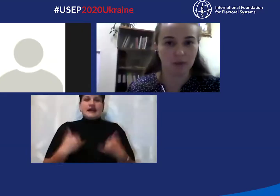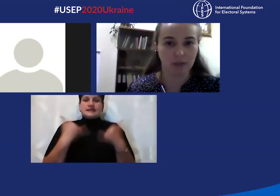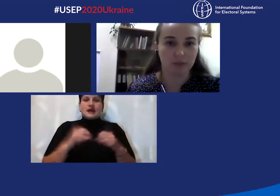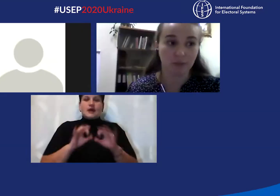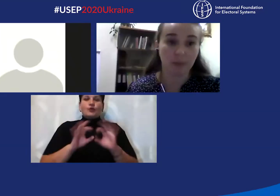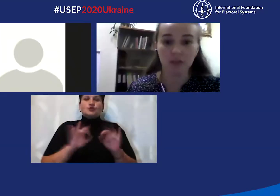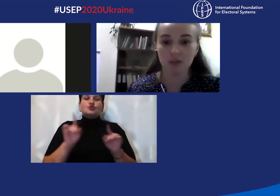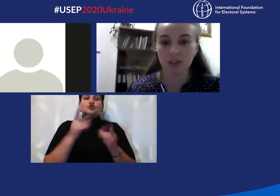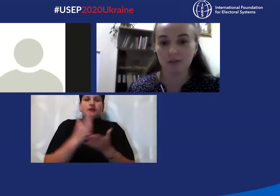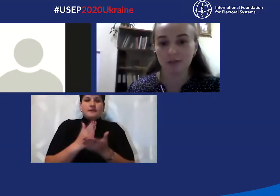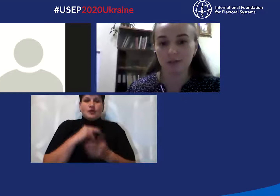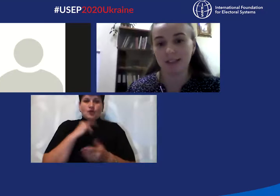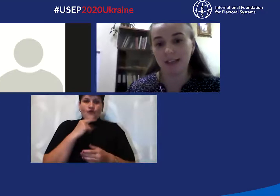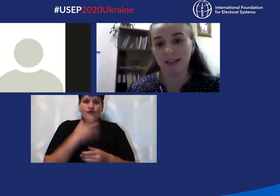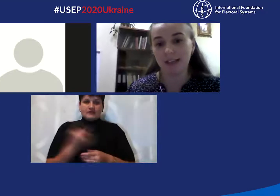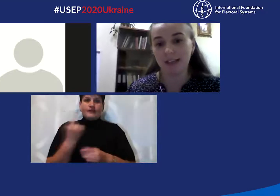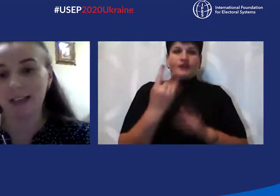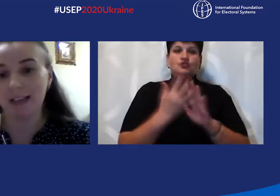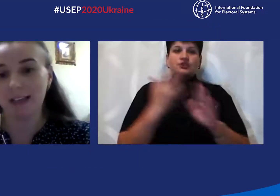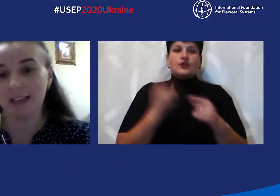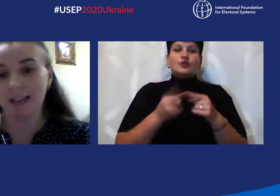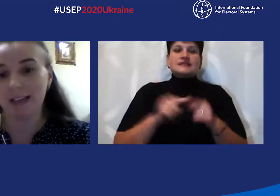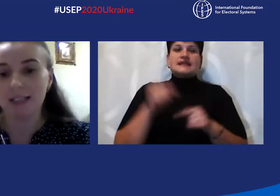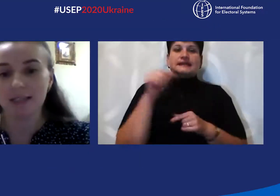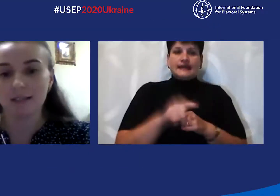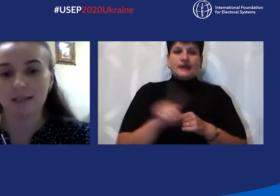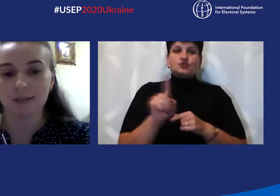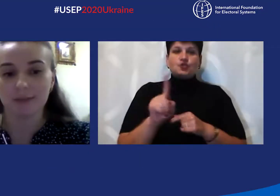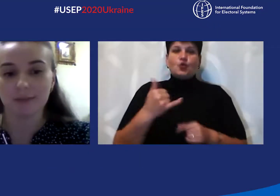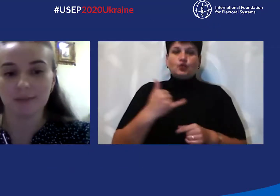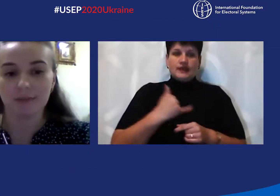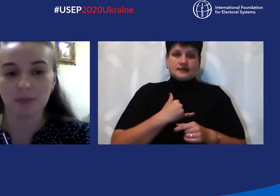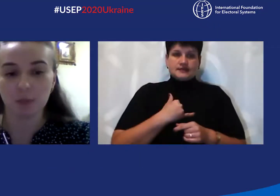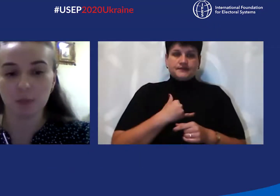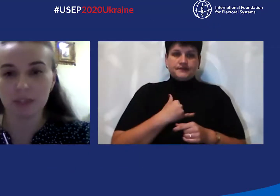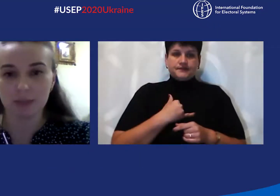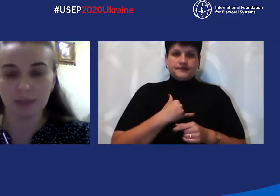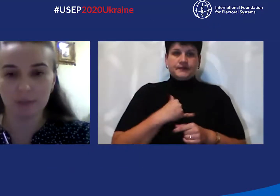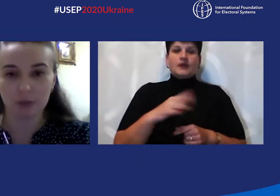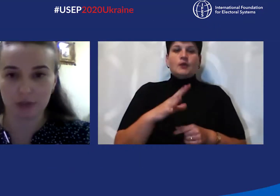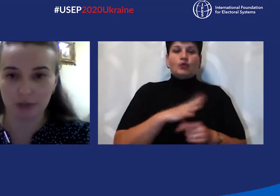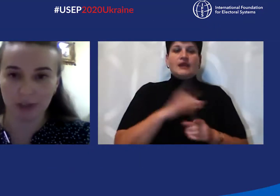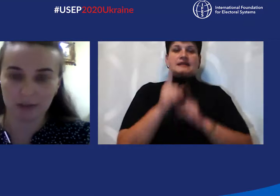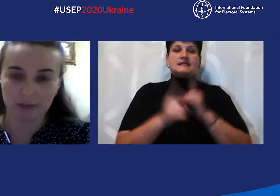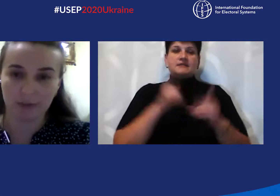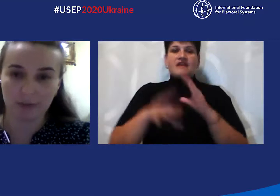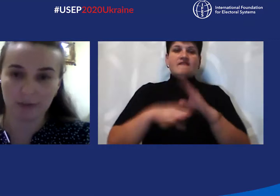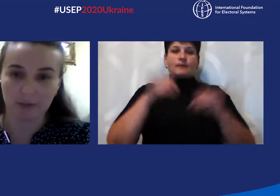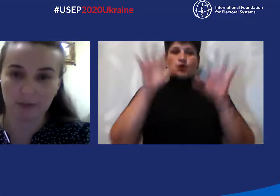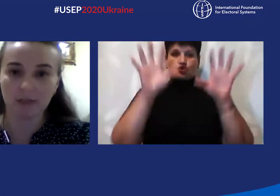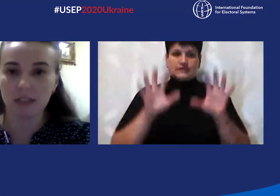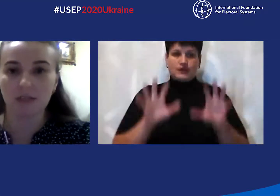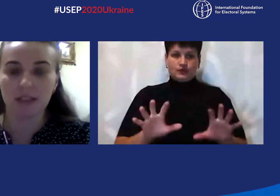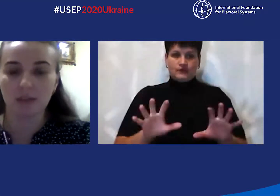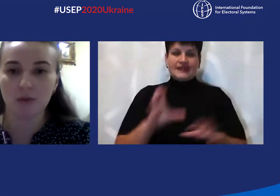were conducted under conditions of uncertainty. First of all, we have